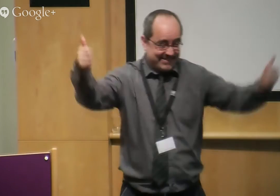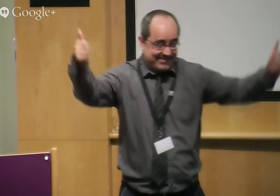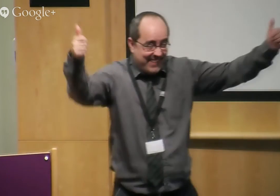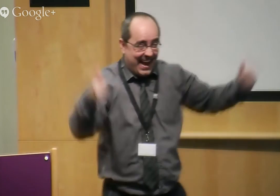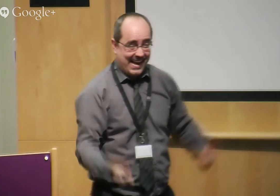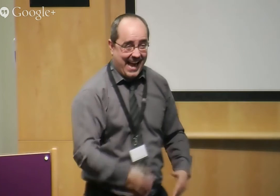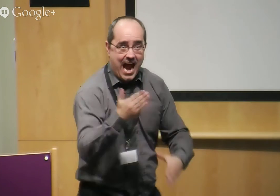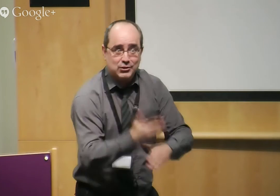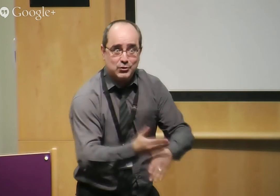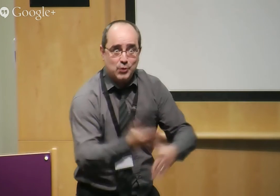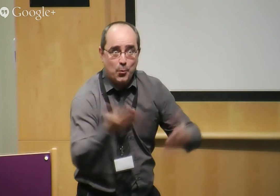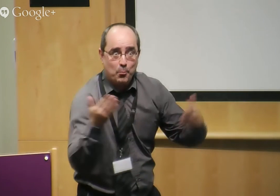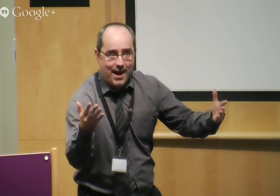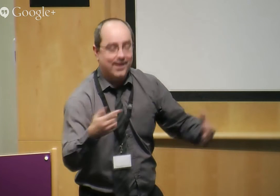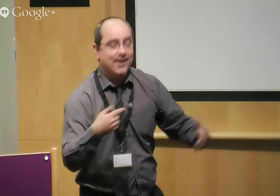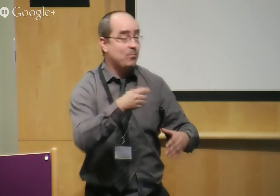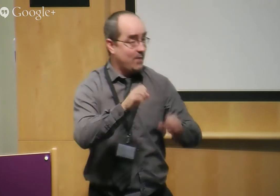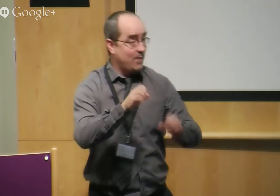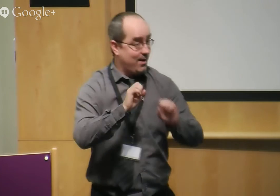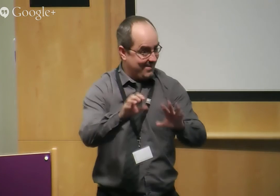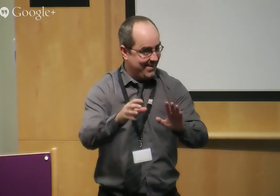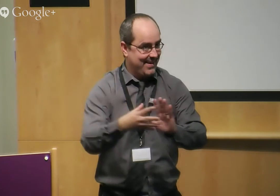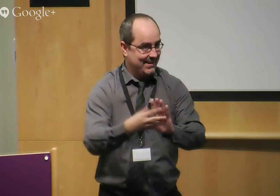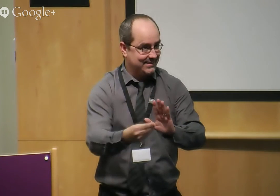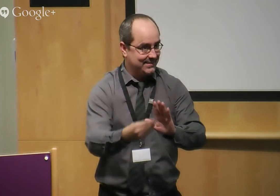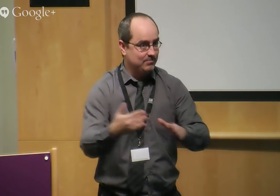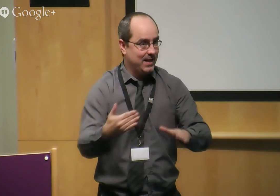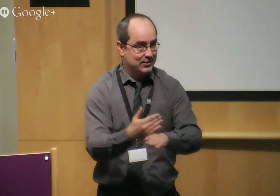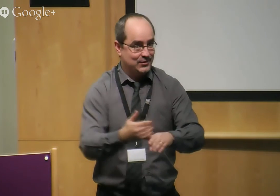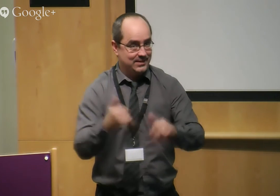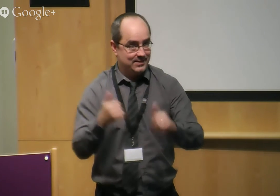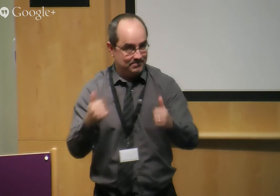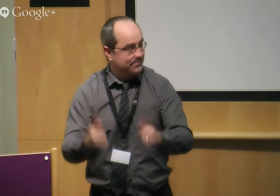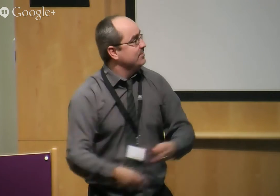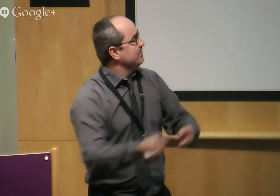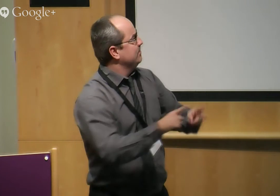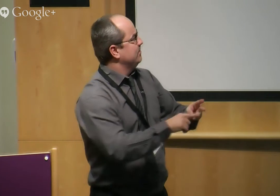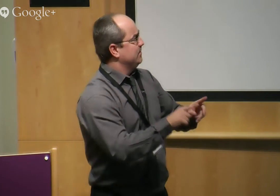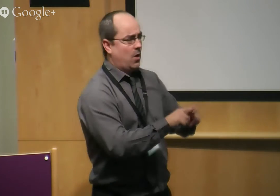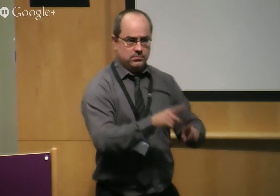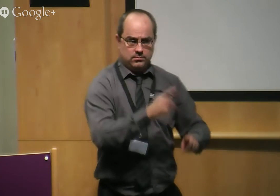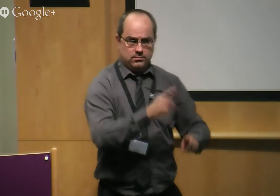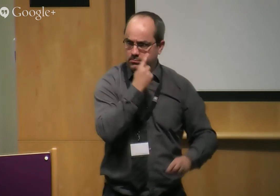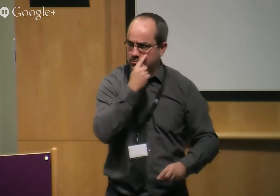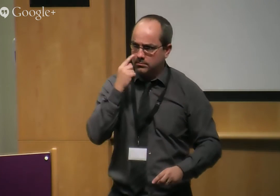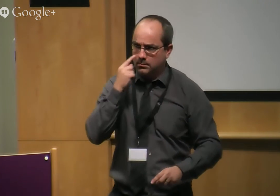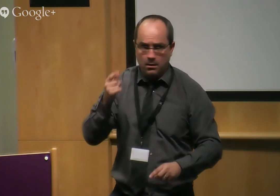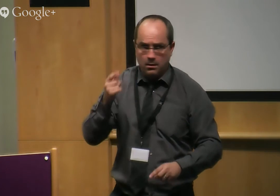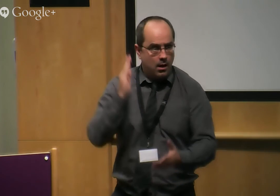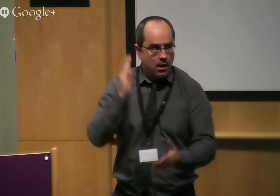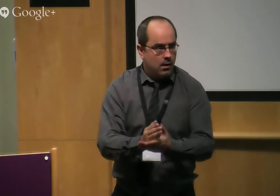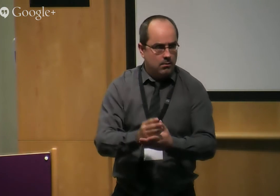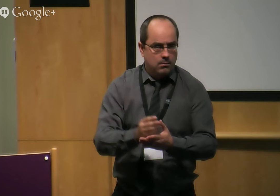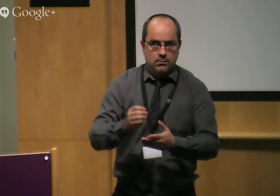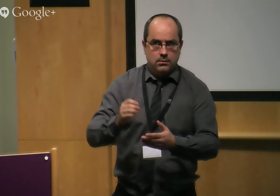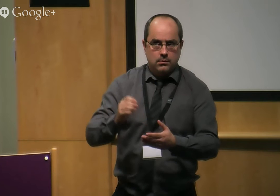council signed in it. It was a lovely photo opportunity, but where's the actions? You know, it's great to see it signed, but what happens